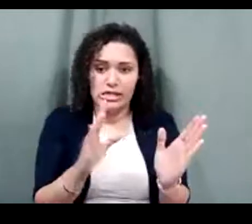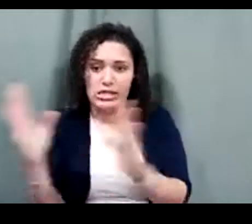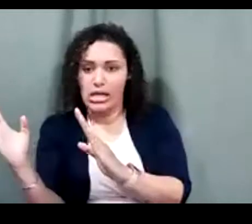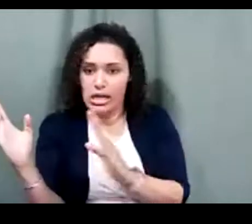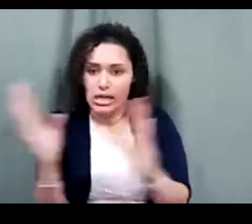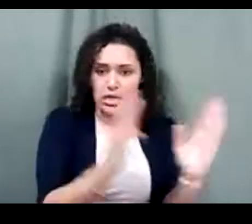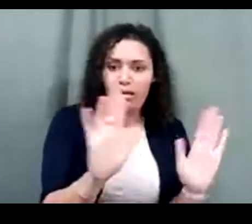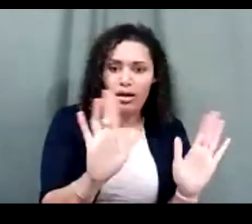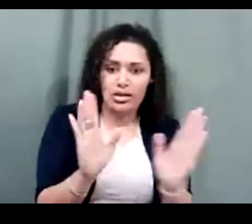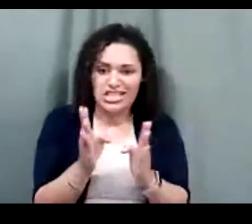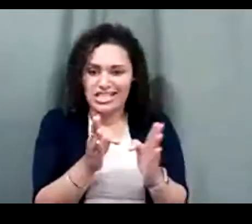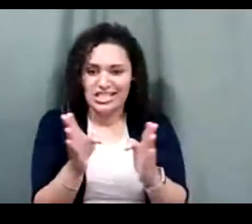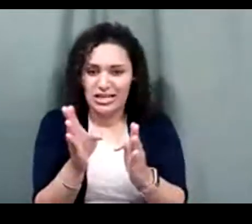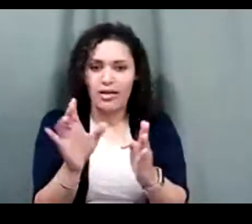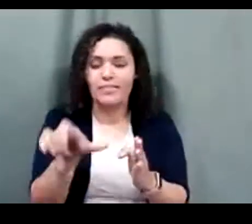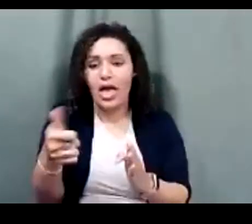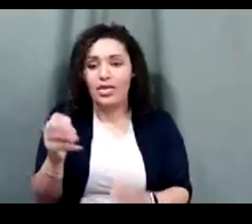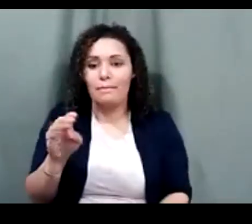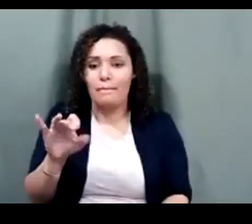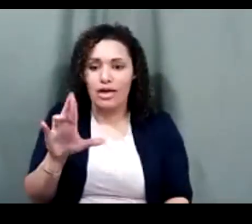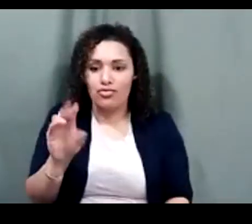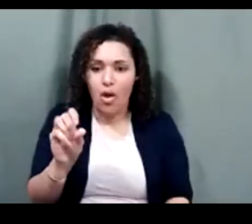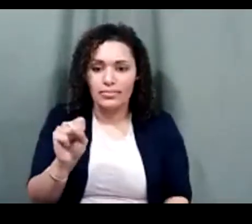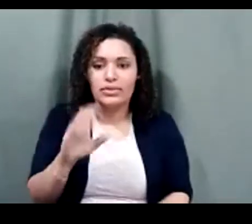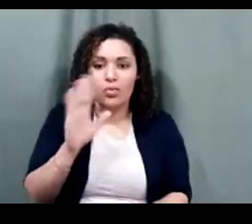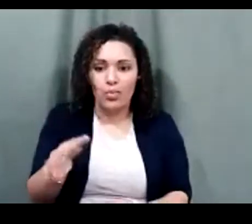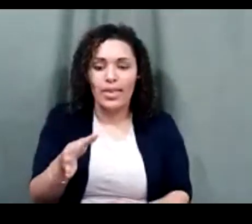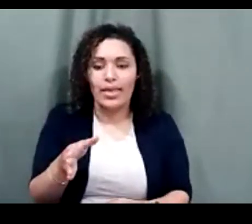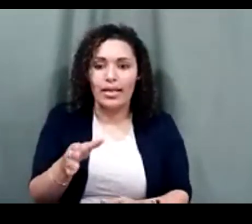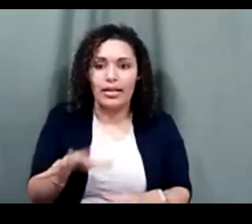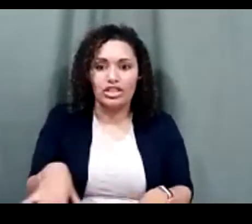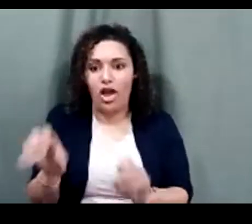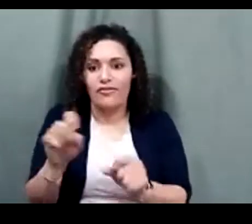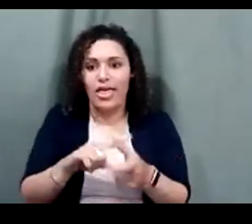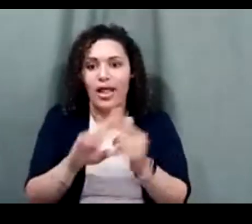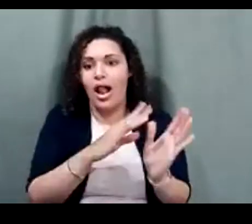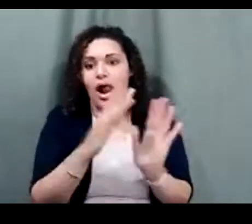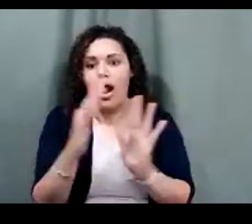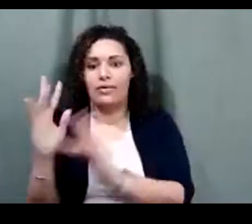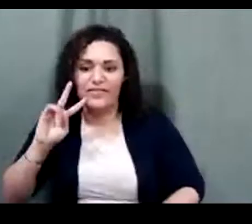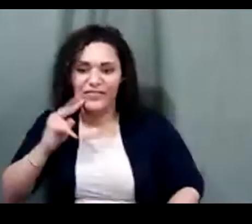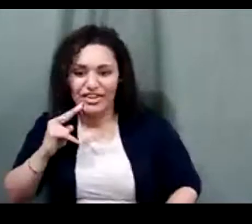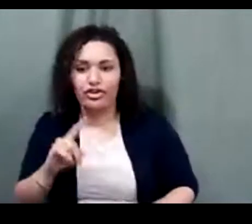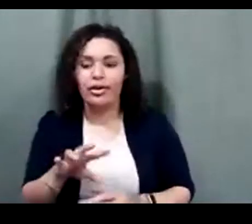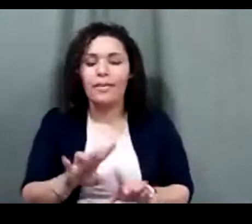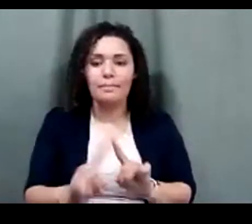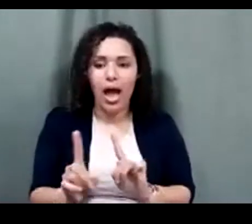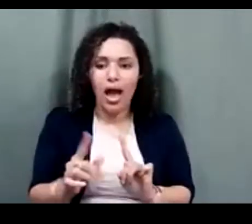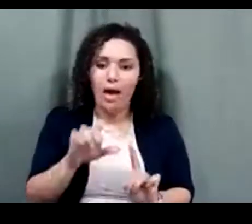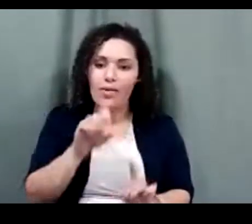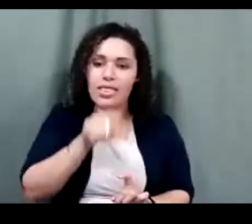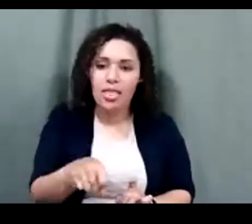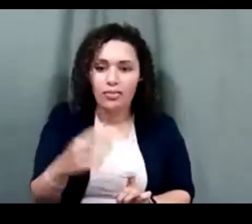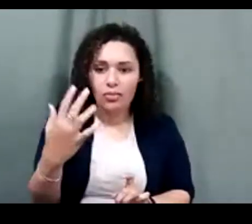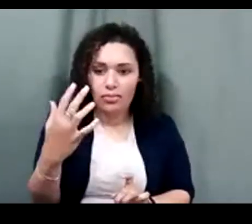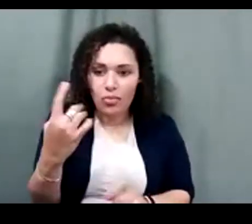yeast, other things will take over, other microbes will take over and go all the way to vinegar. So I'd love to know how to make vinegar someday, because they all have their